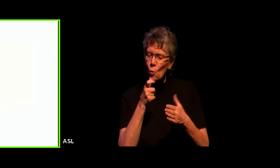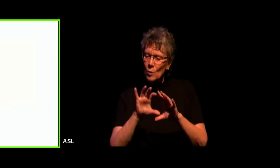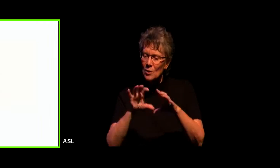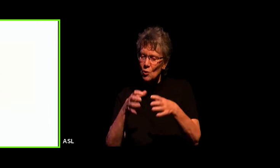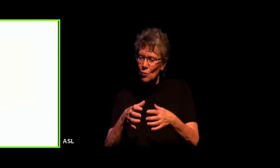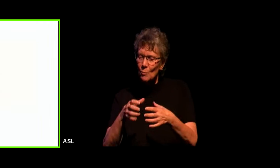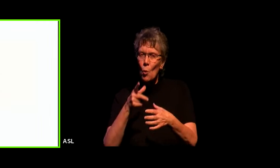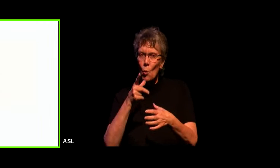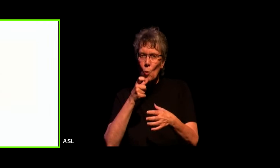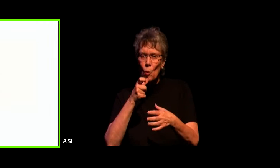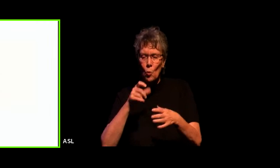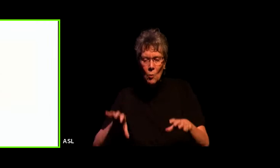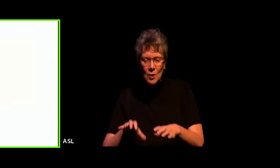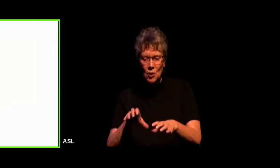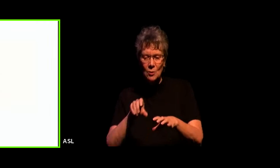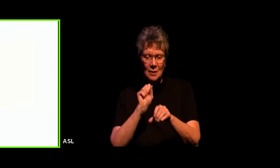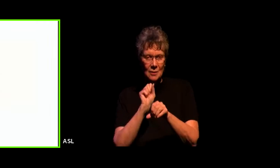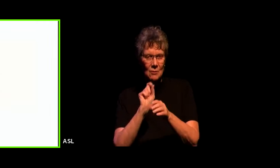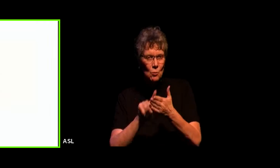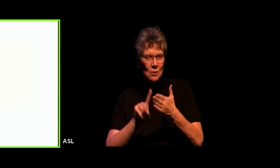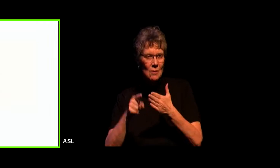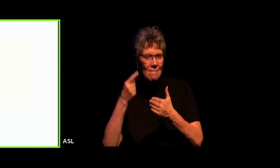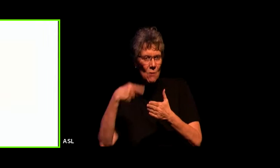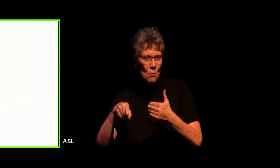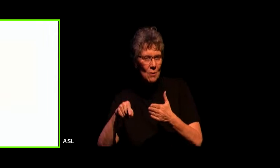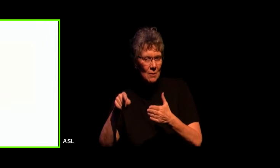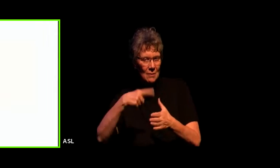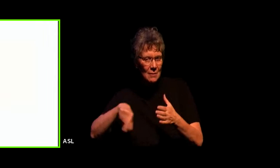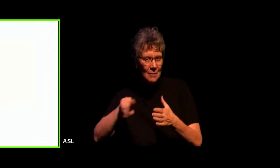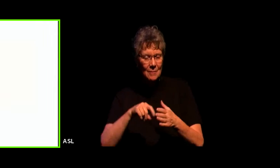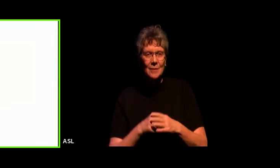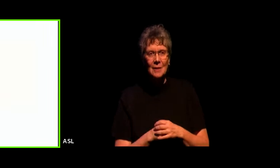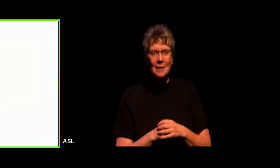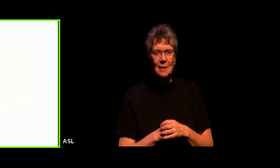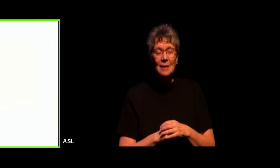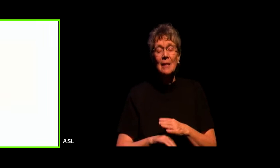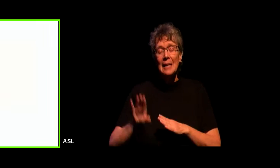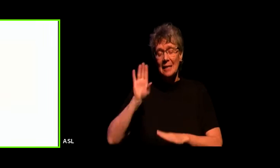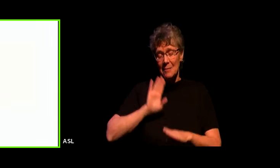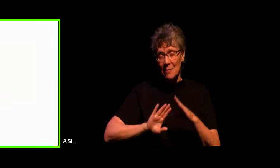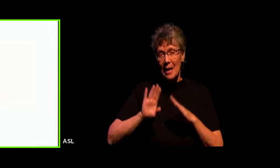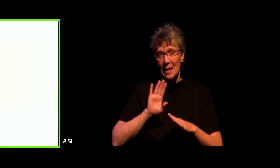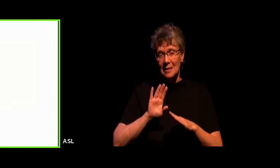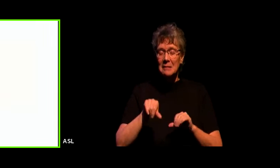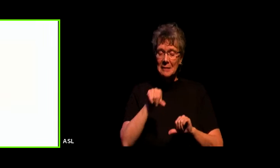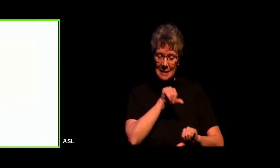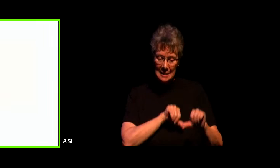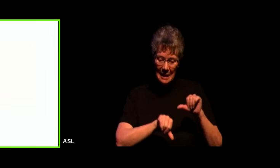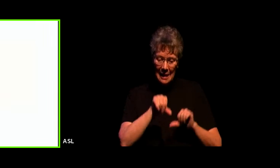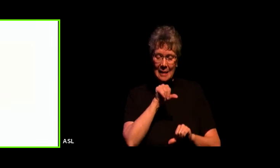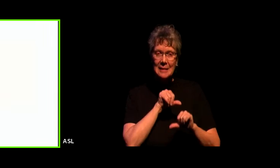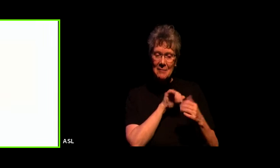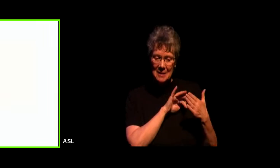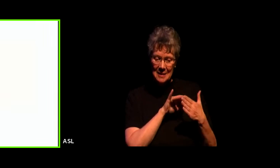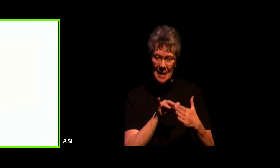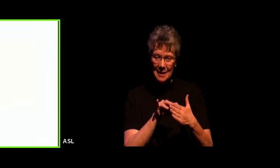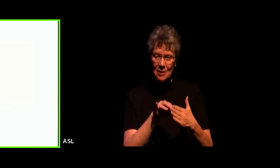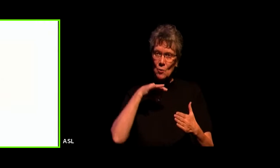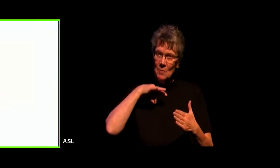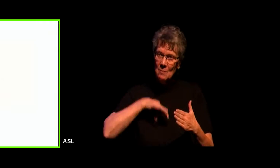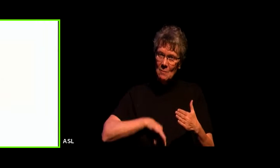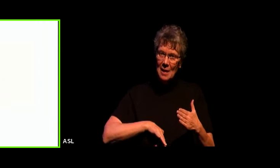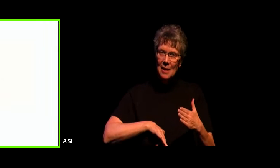material study of the past, the scientific study of the past for the good of everyone. So this idea that we were adding knowledge to the